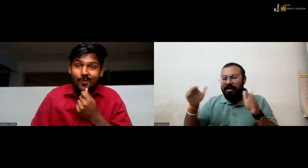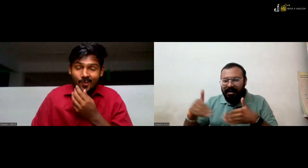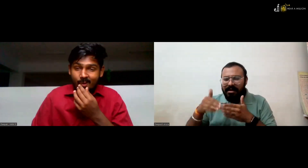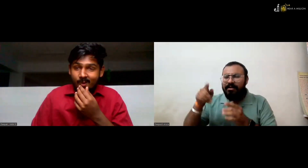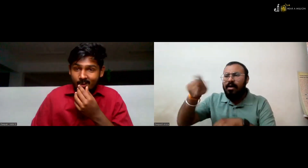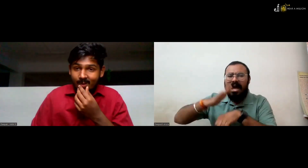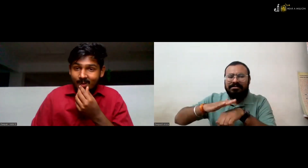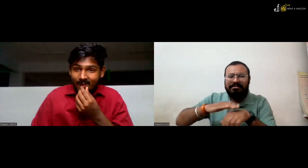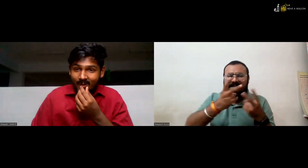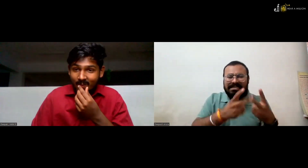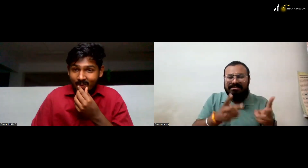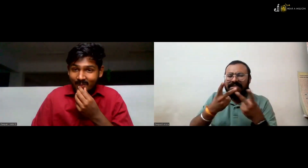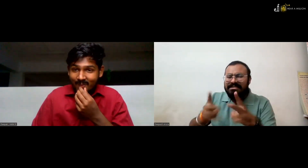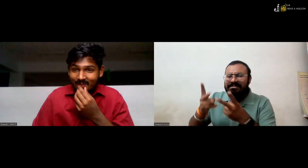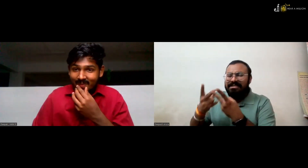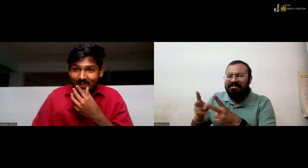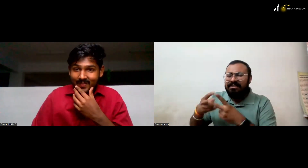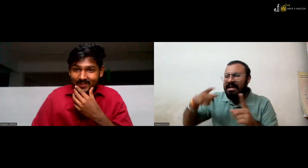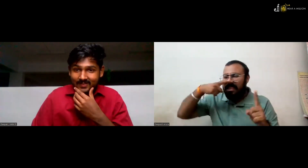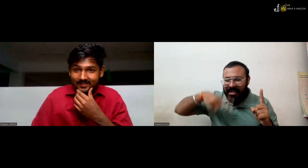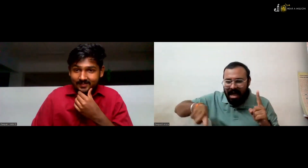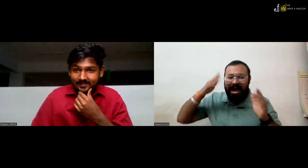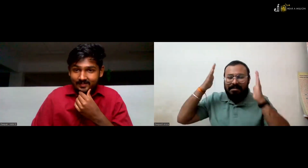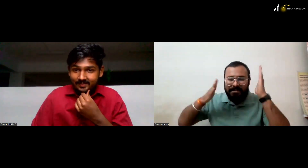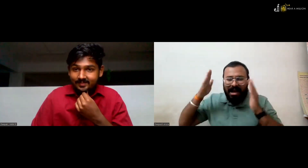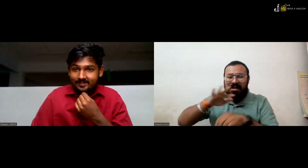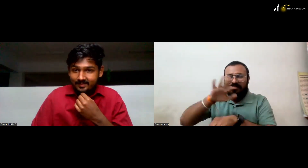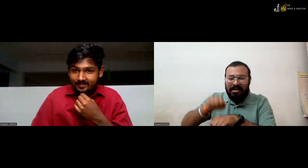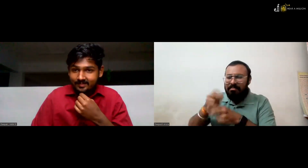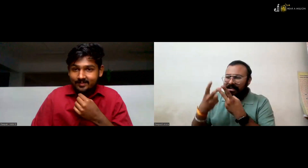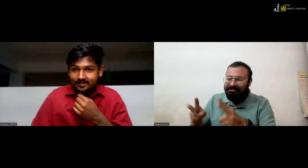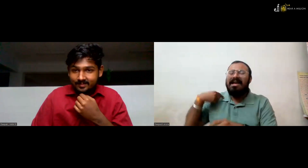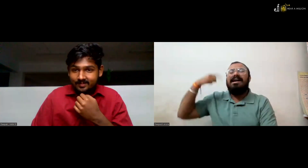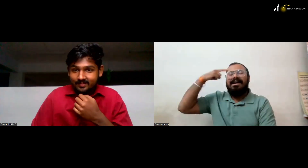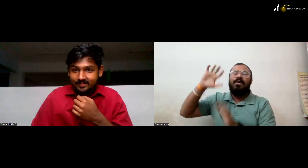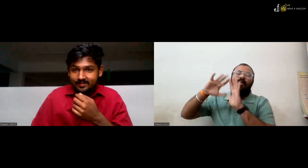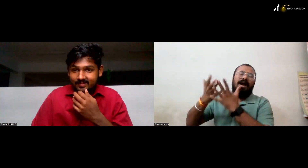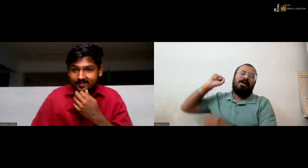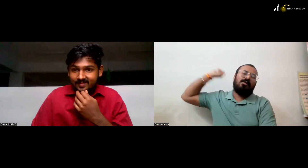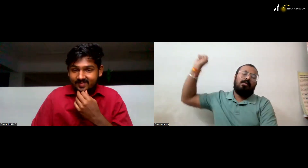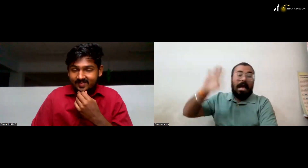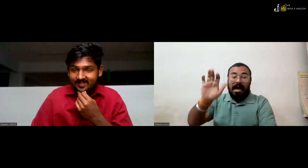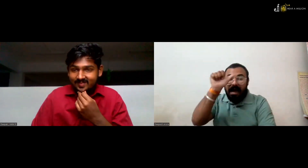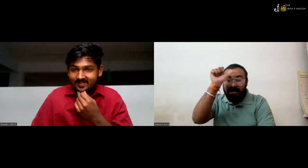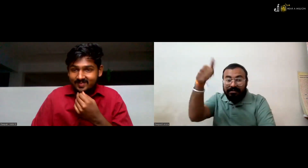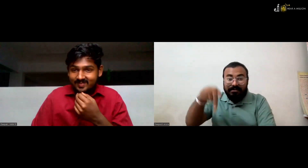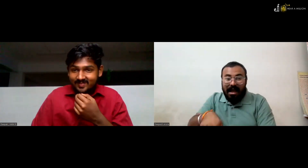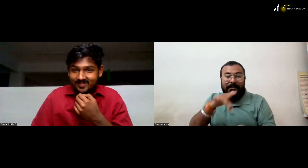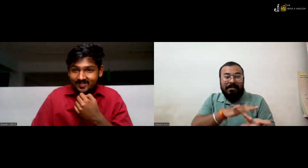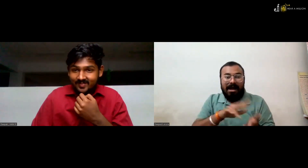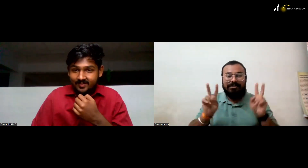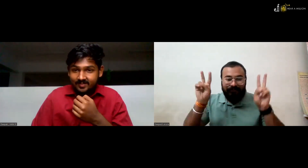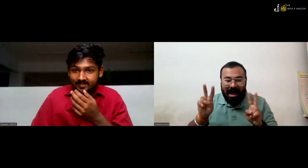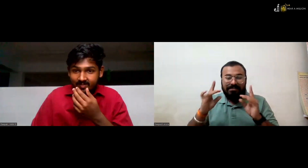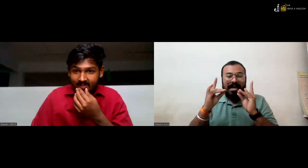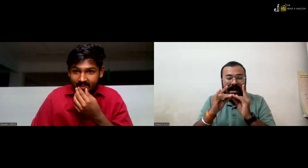helped, So this is how we can have a good communication in different languages. So this in